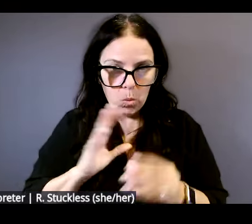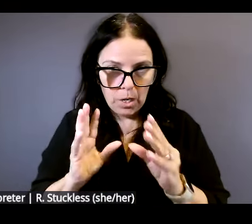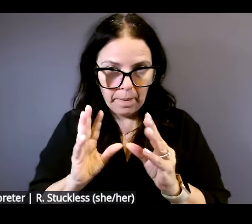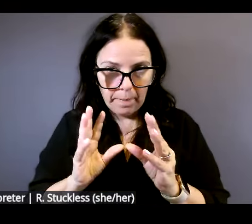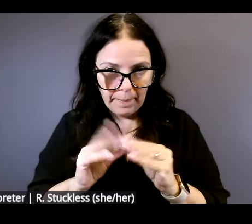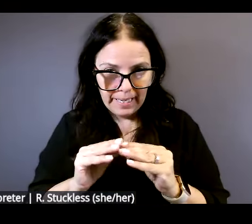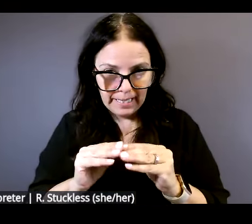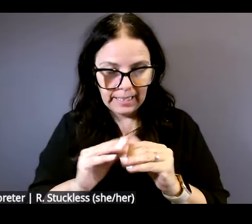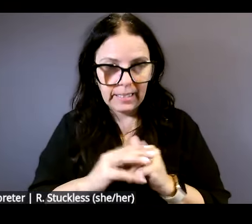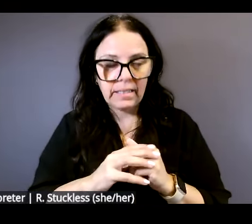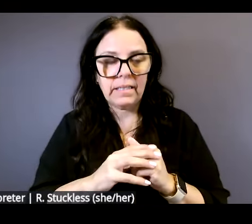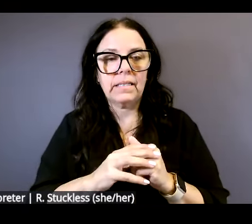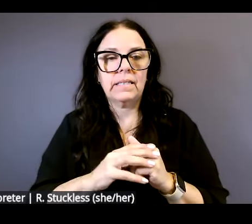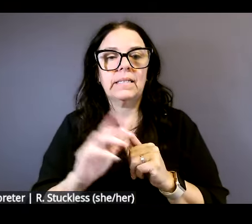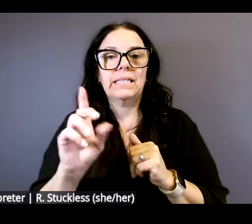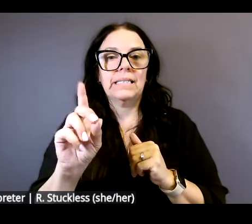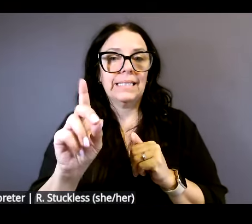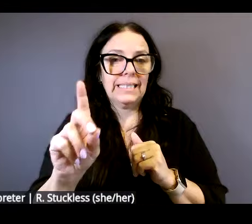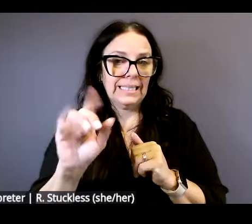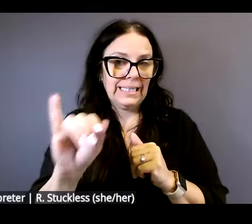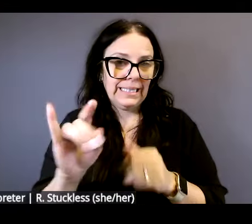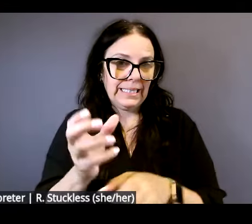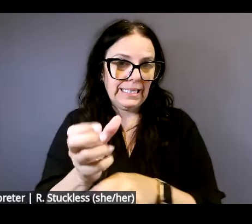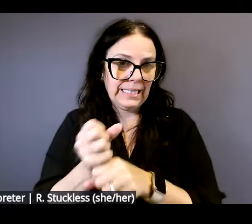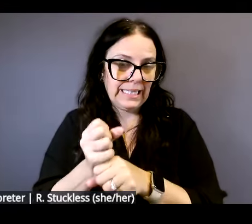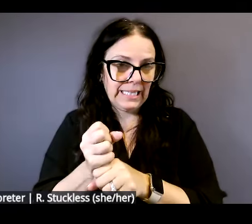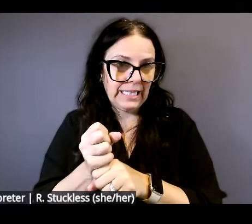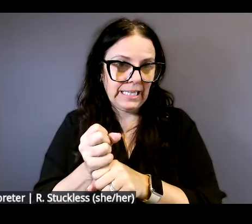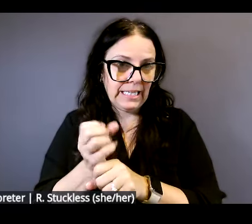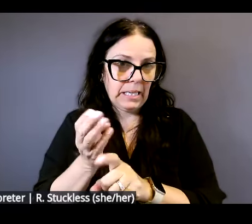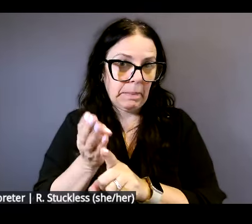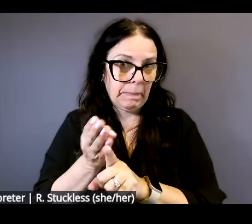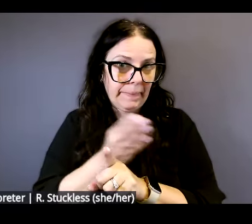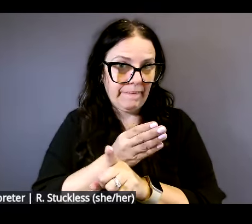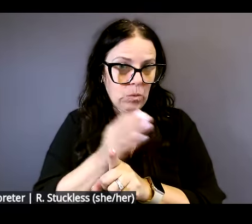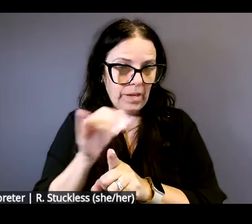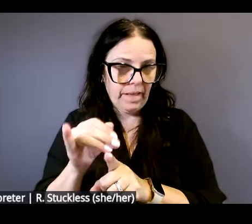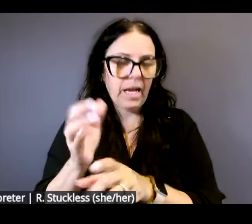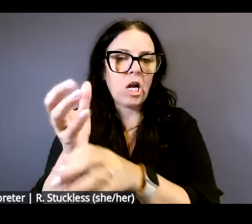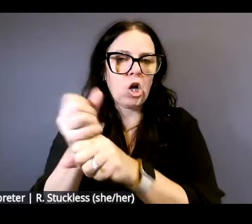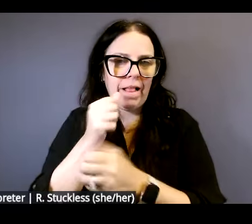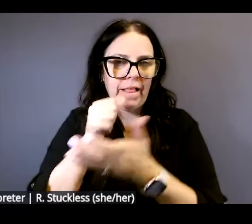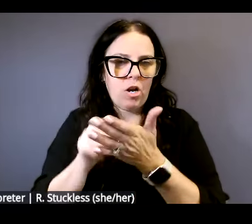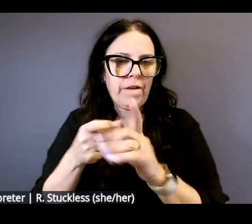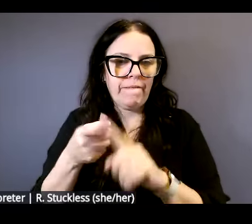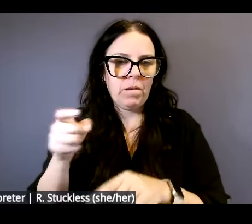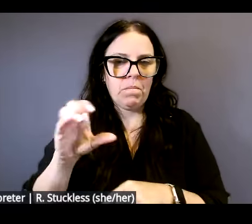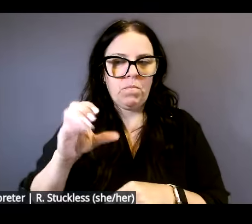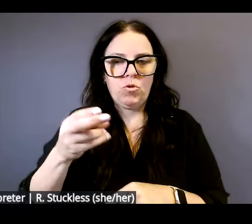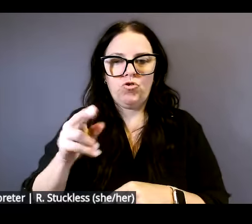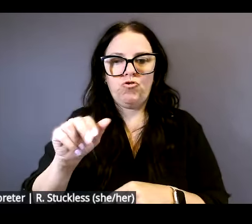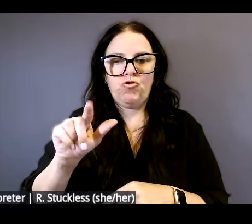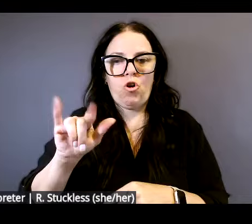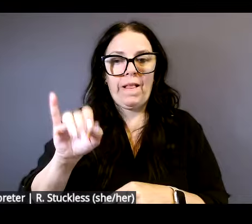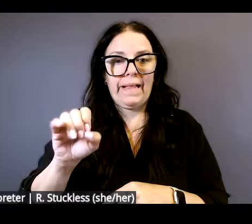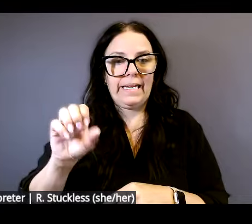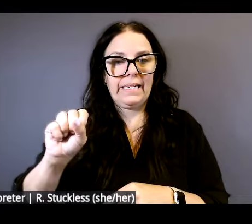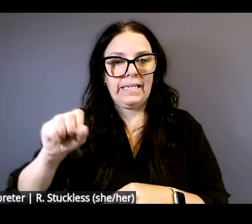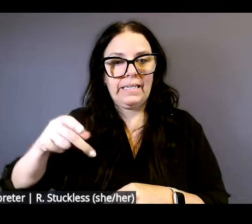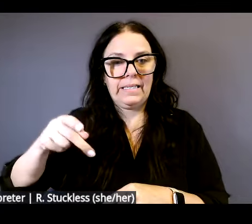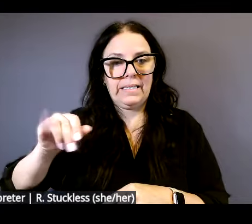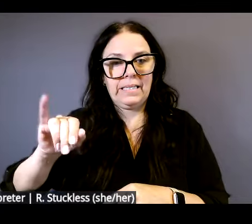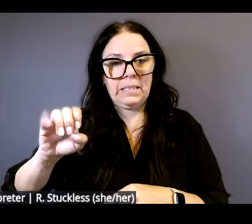We had received prior to that a letter from Charlie Spees that the board received at the